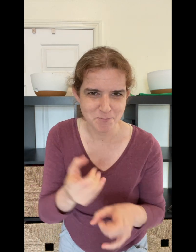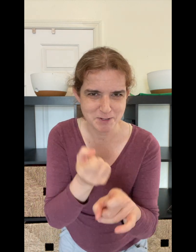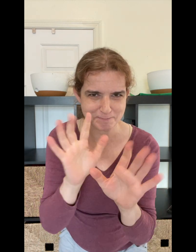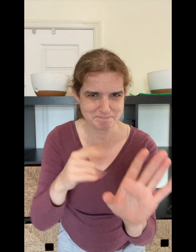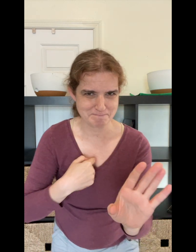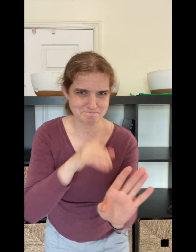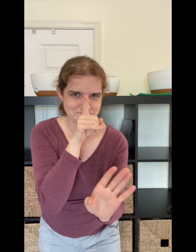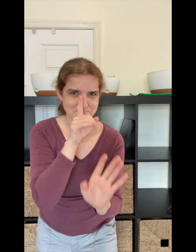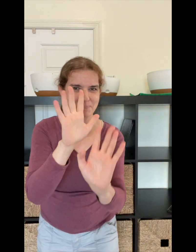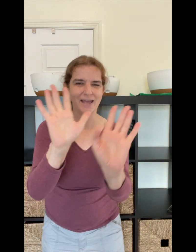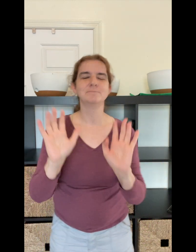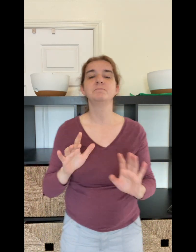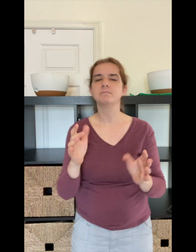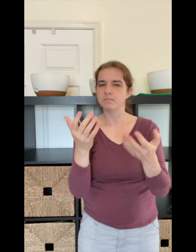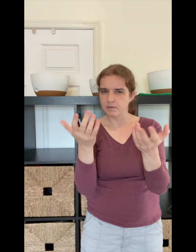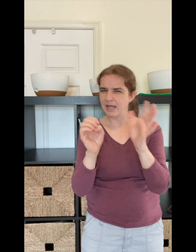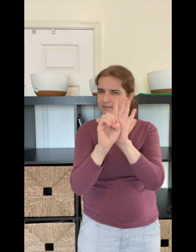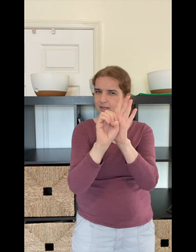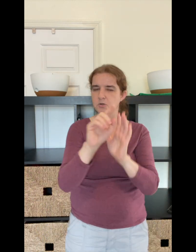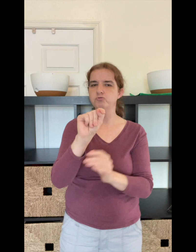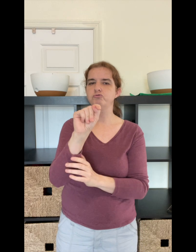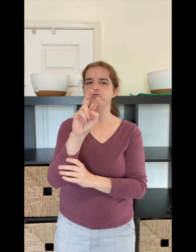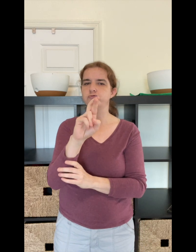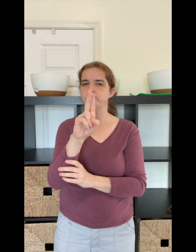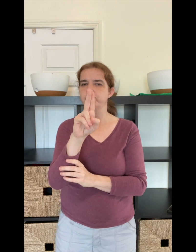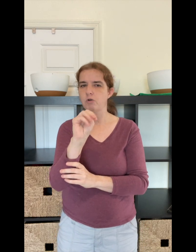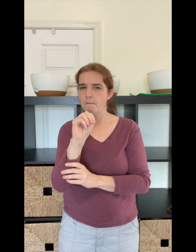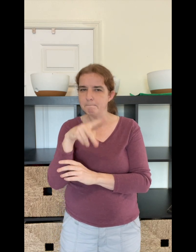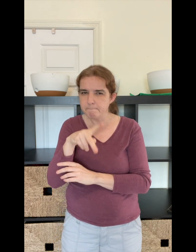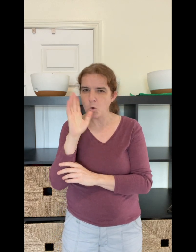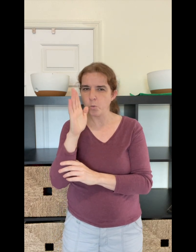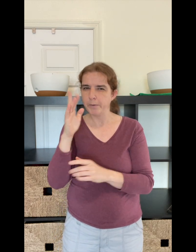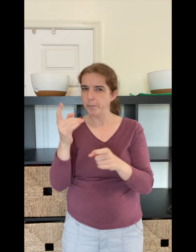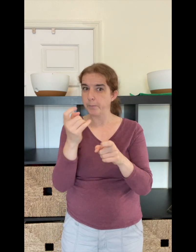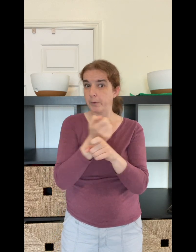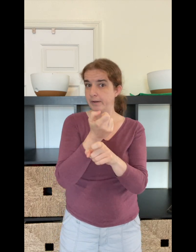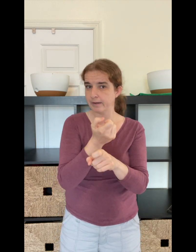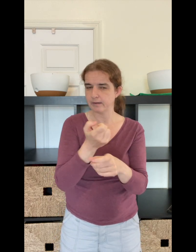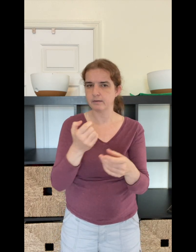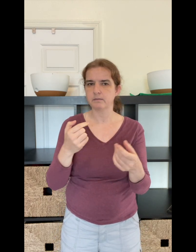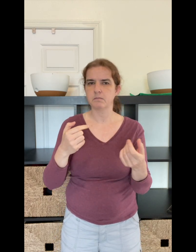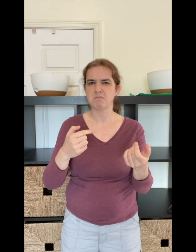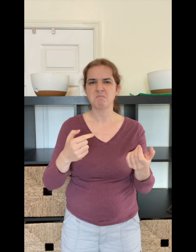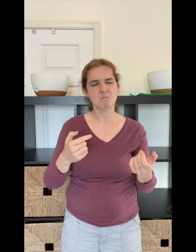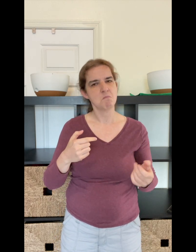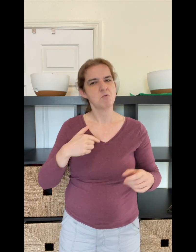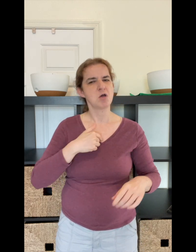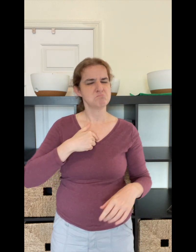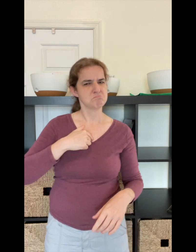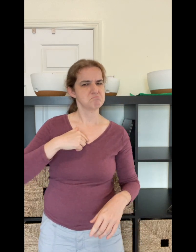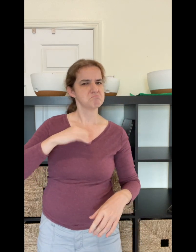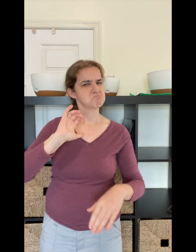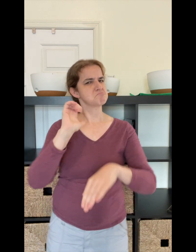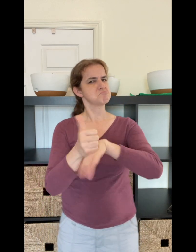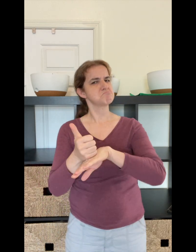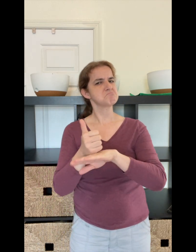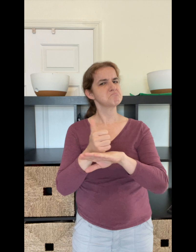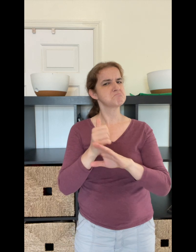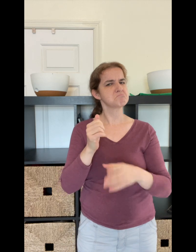tell you who I prefer. No, I'm not going to tell you that. I'm just telling you. This is an example. So in my example, Trump will win.